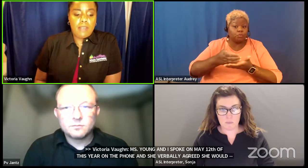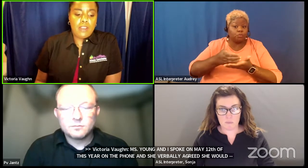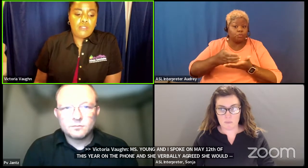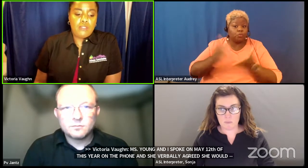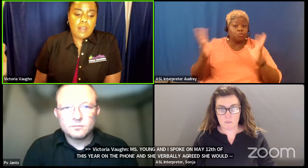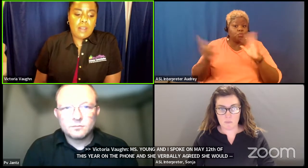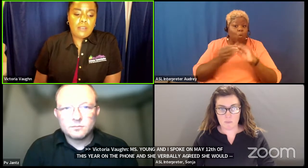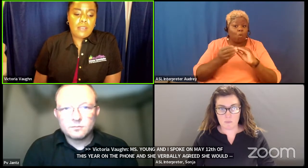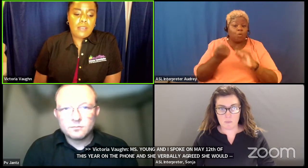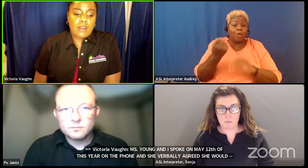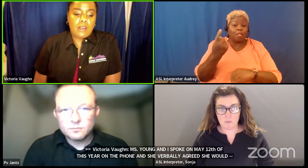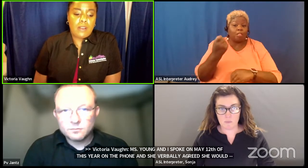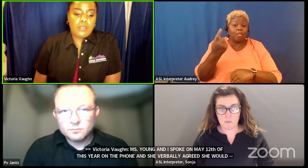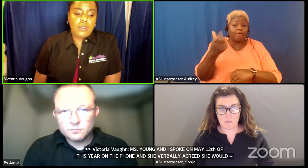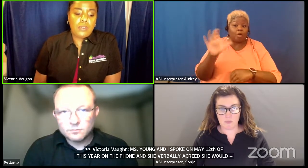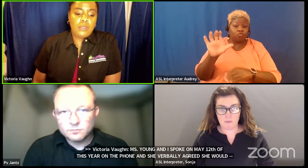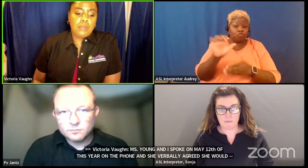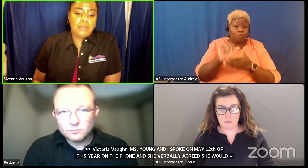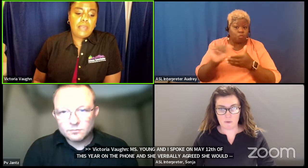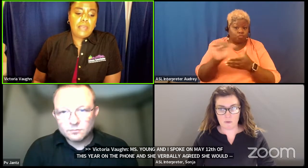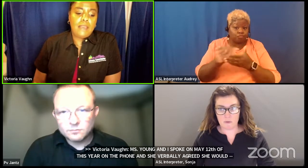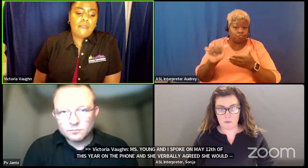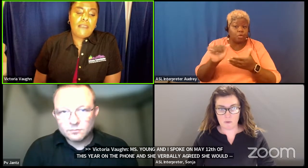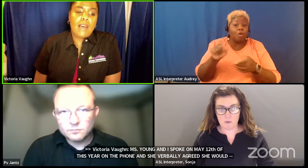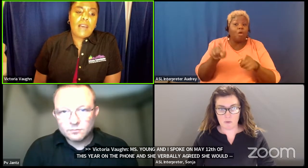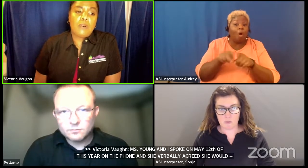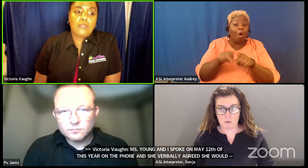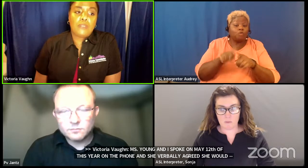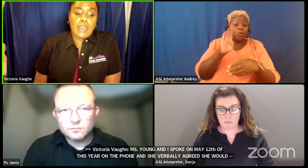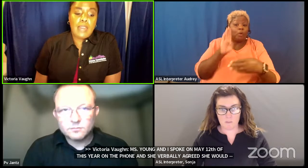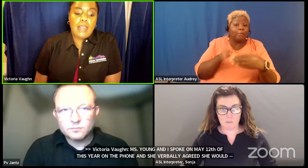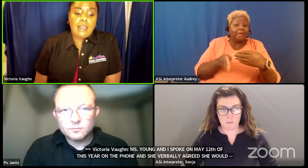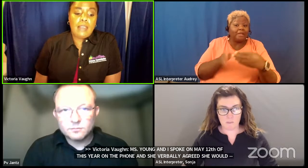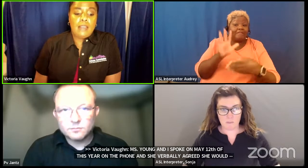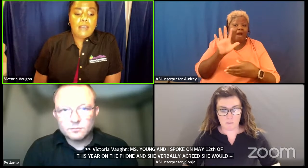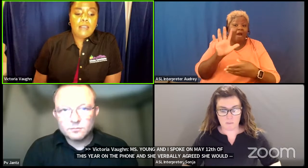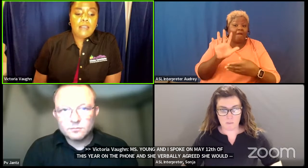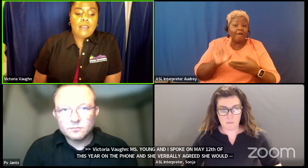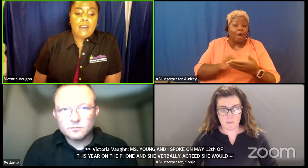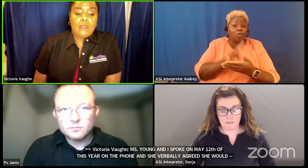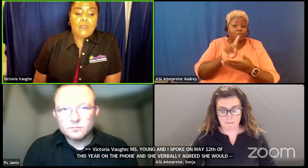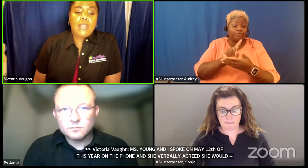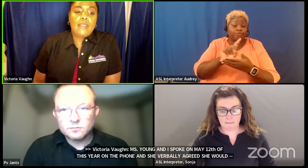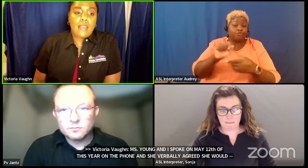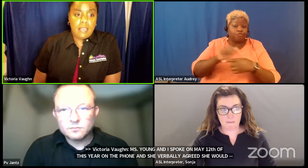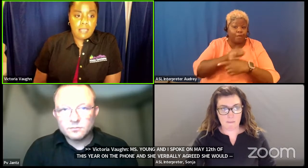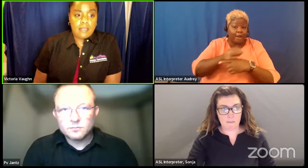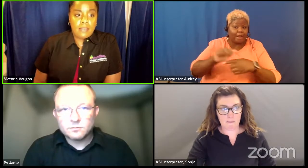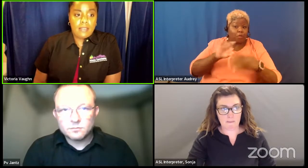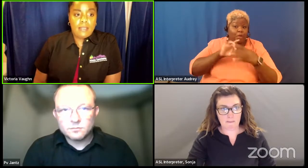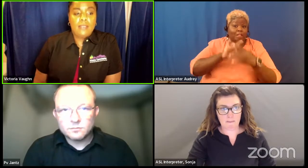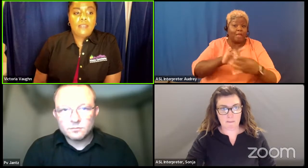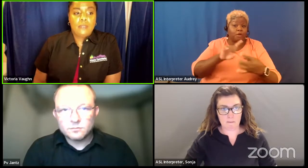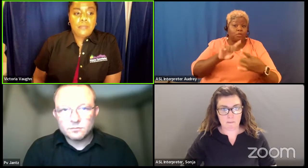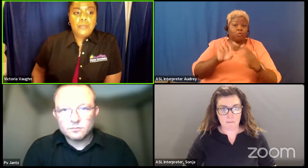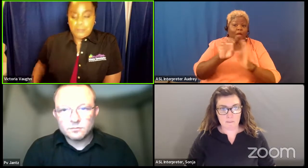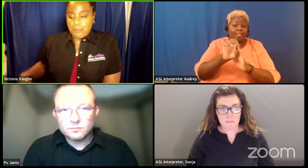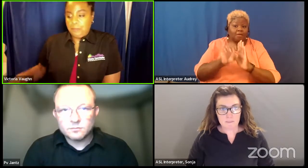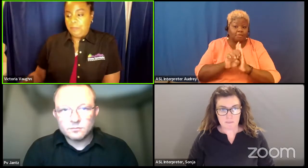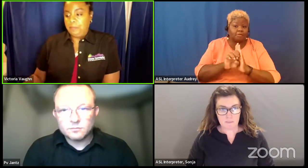of $1,100, and also to complete the 5 hours of training related to ethics.